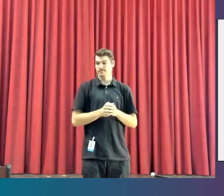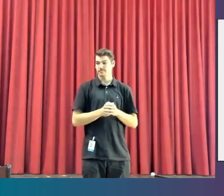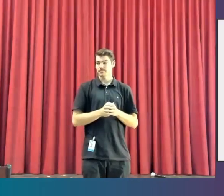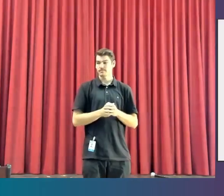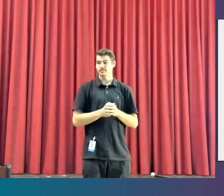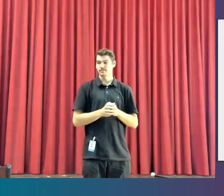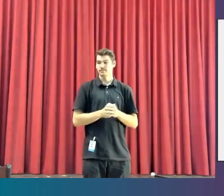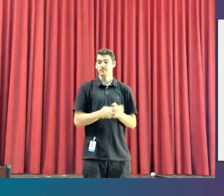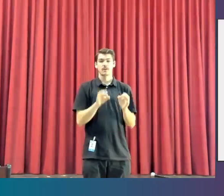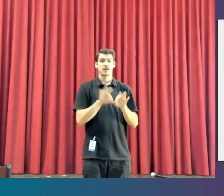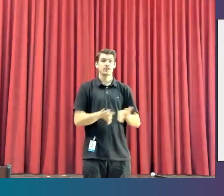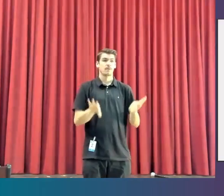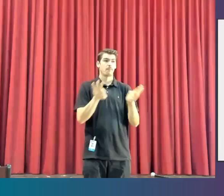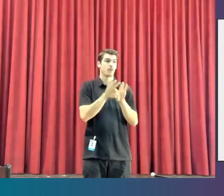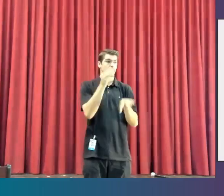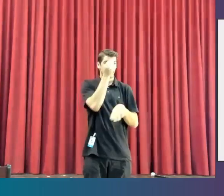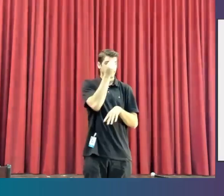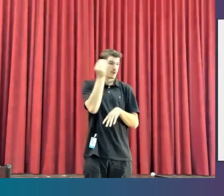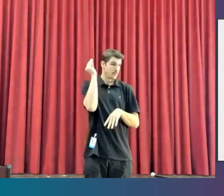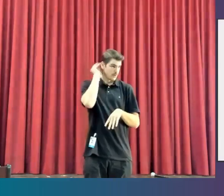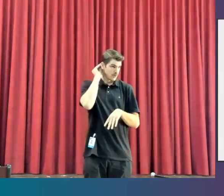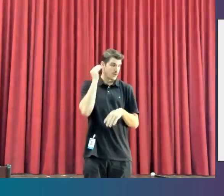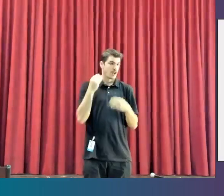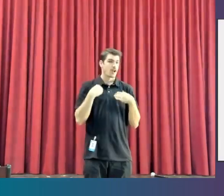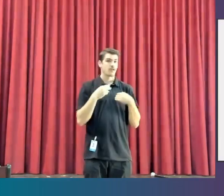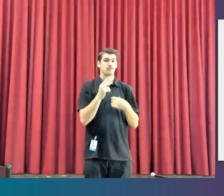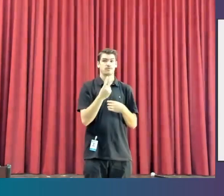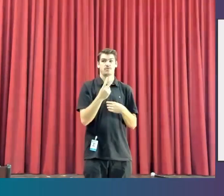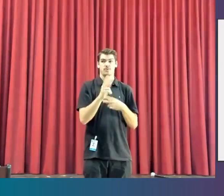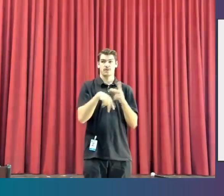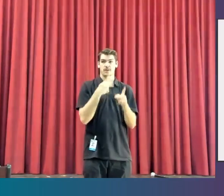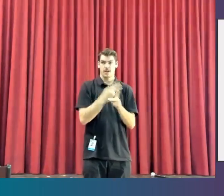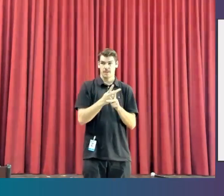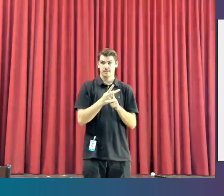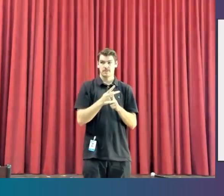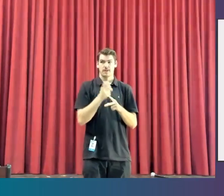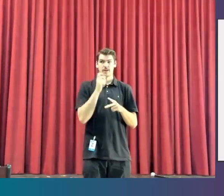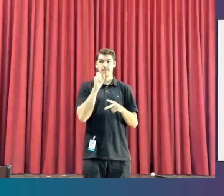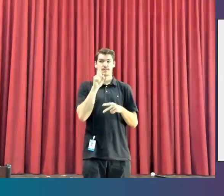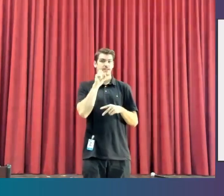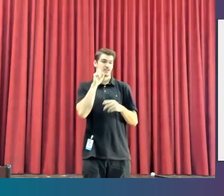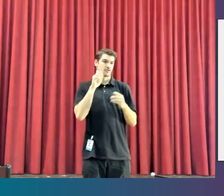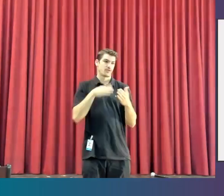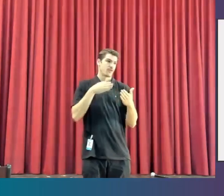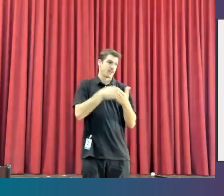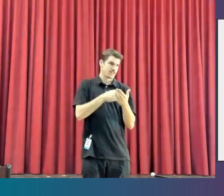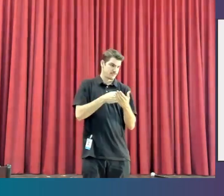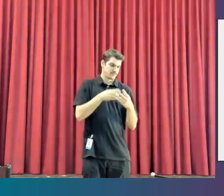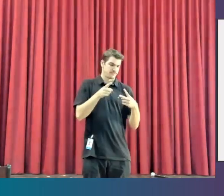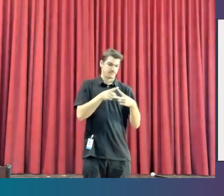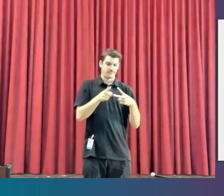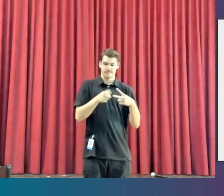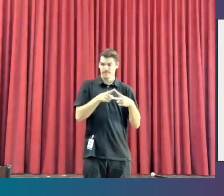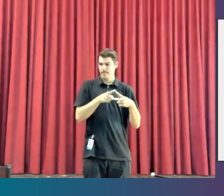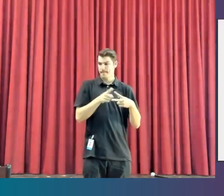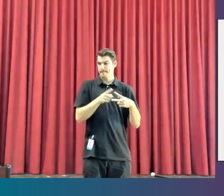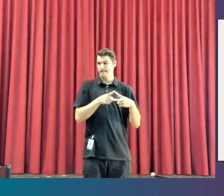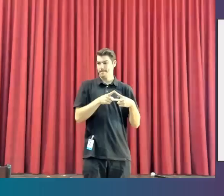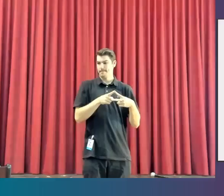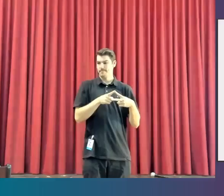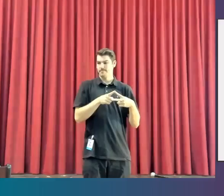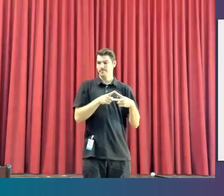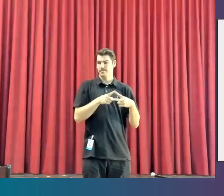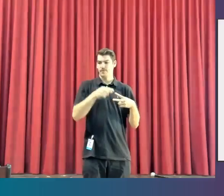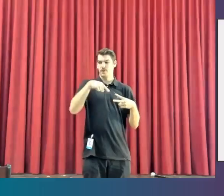It's important to remember, though, that there's two forms of sexual harassment cases. So the first one is